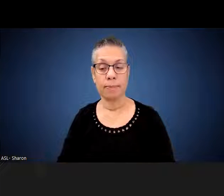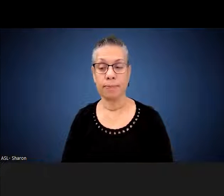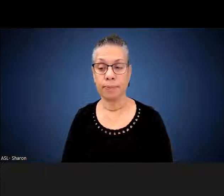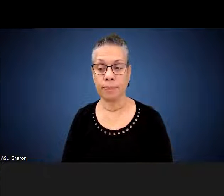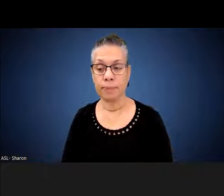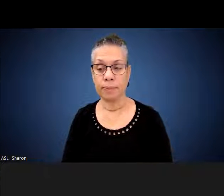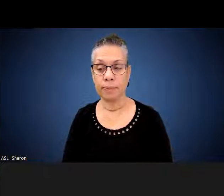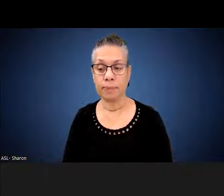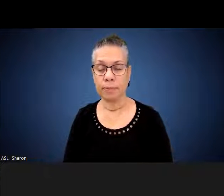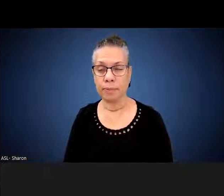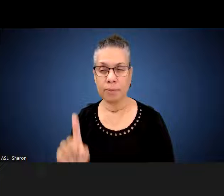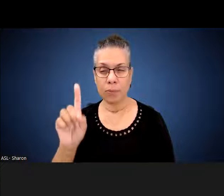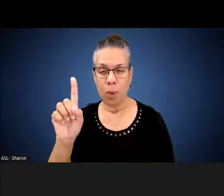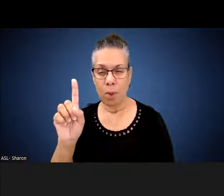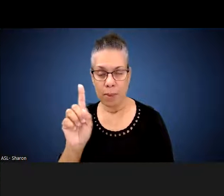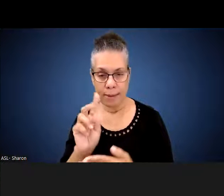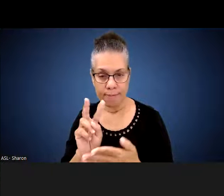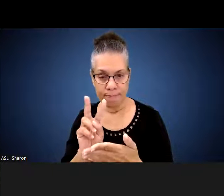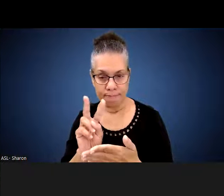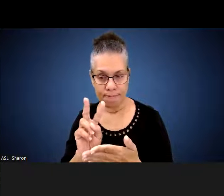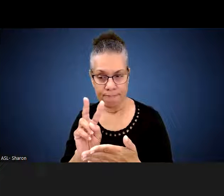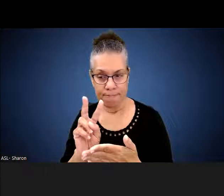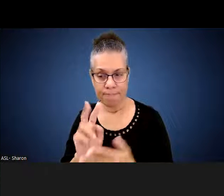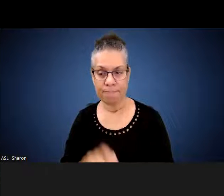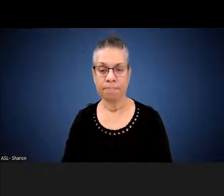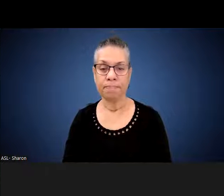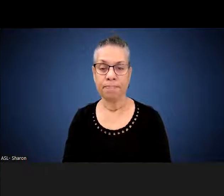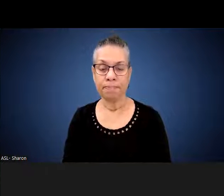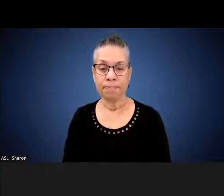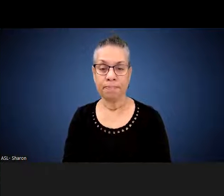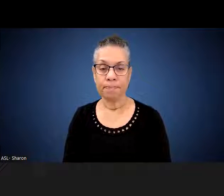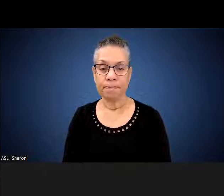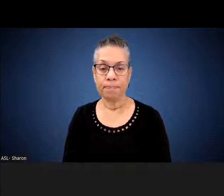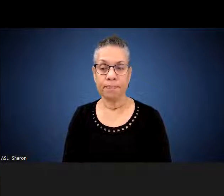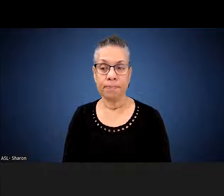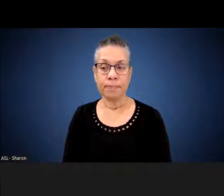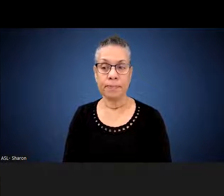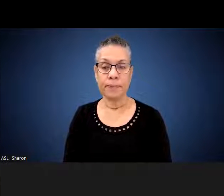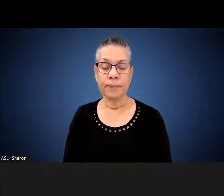excuse me for a moment. I'm having trouble with my screen.